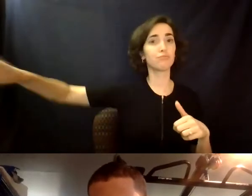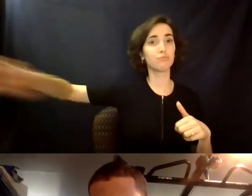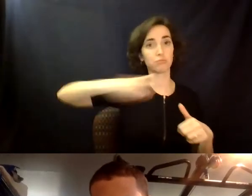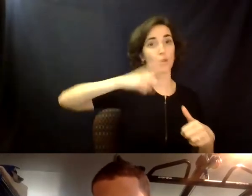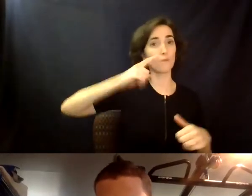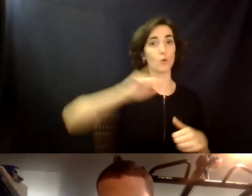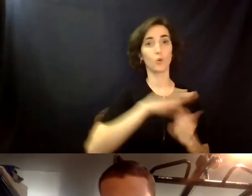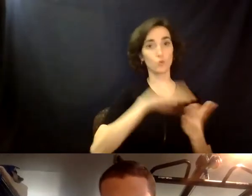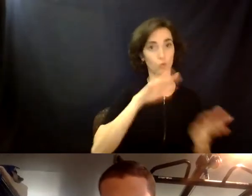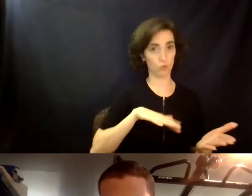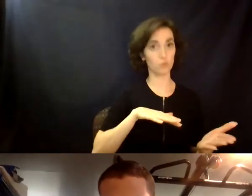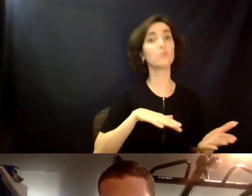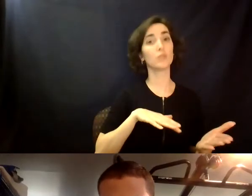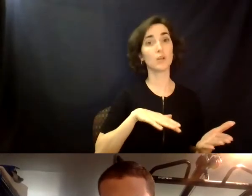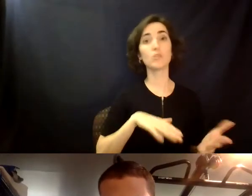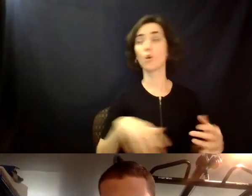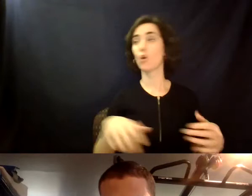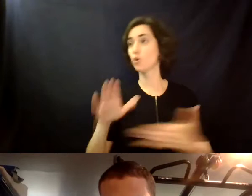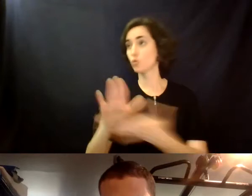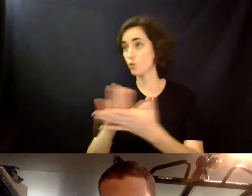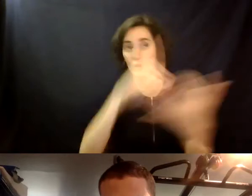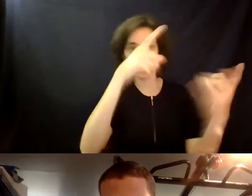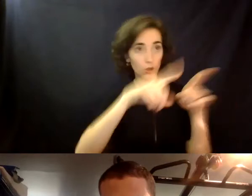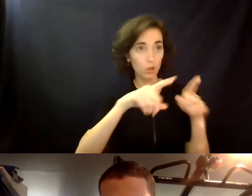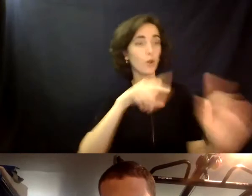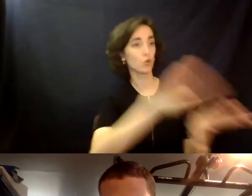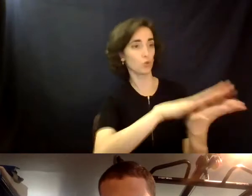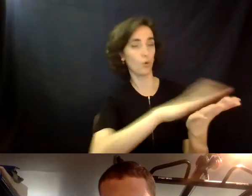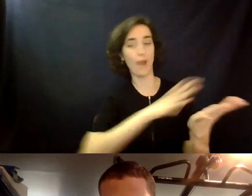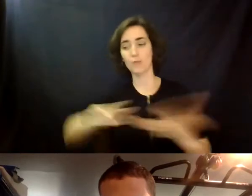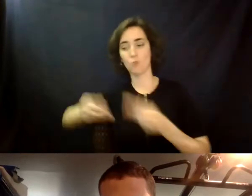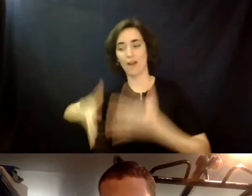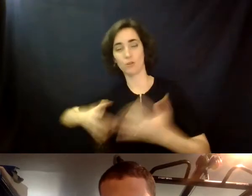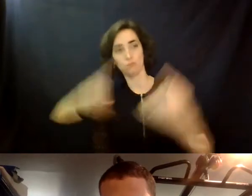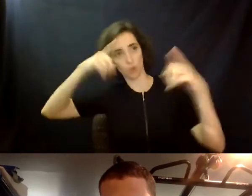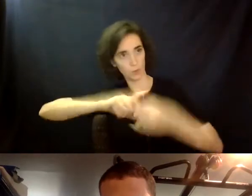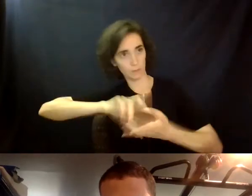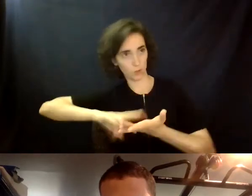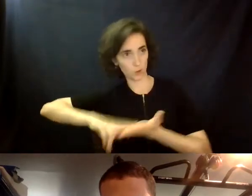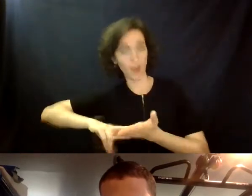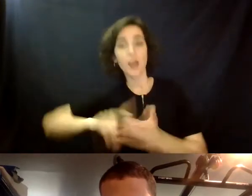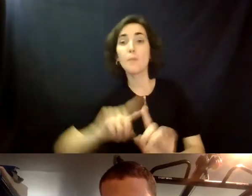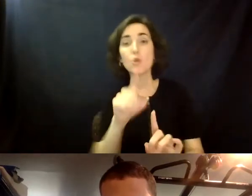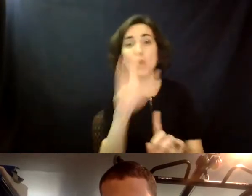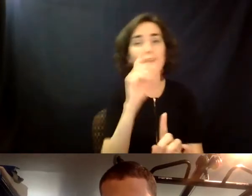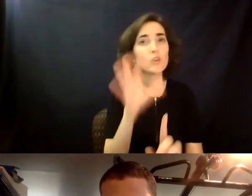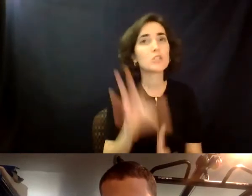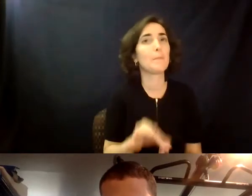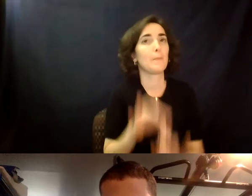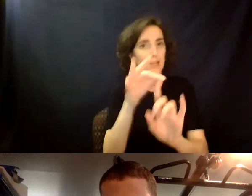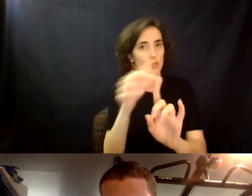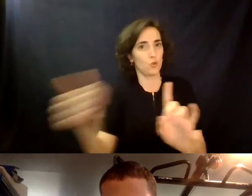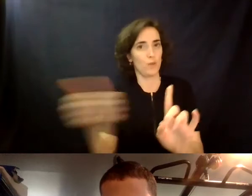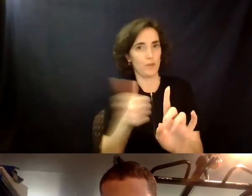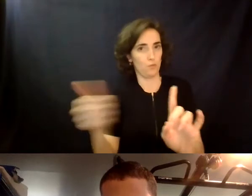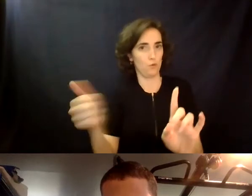populations. There was agreement between the school and the provider itself. But again, if you're looking for specialized transportation, it